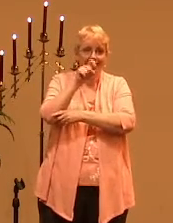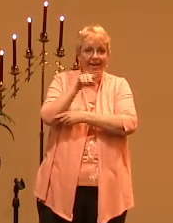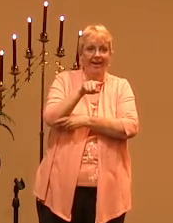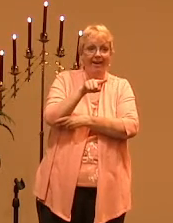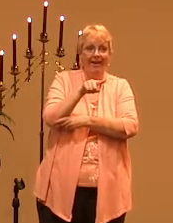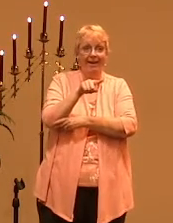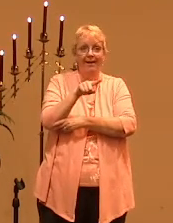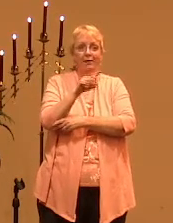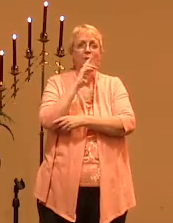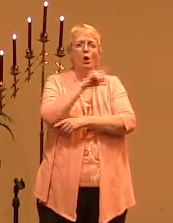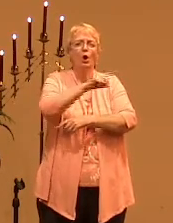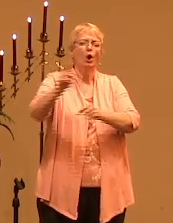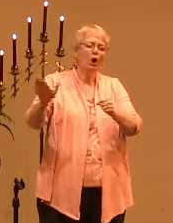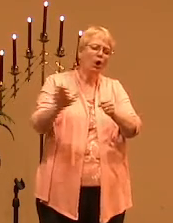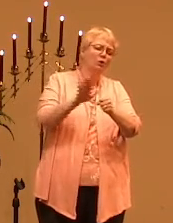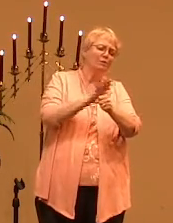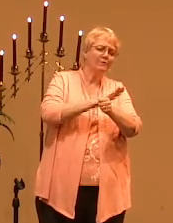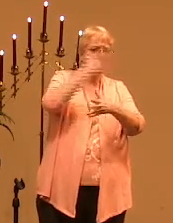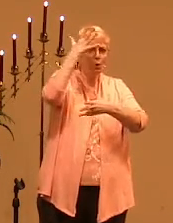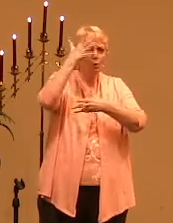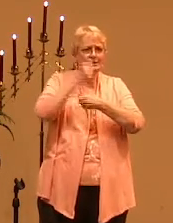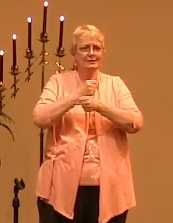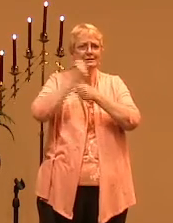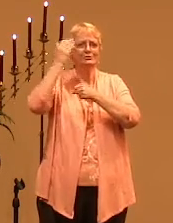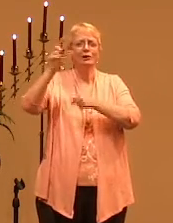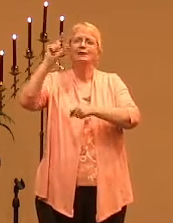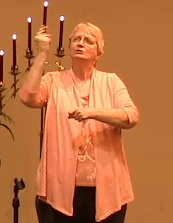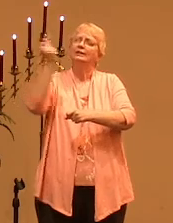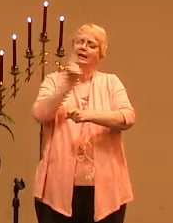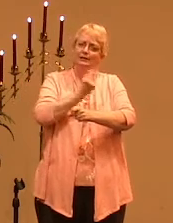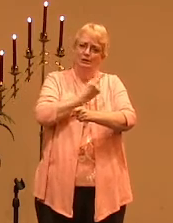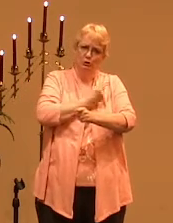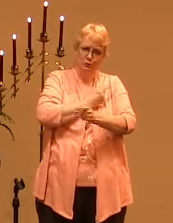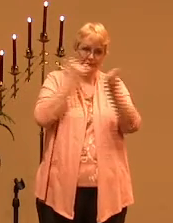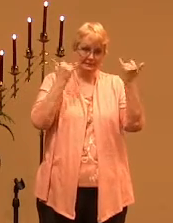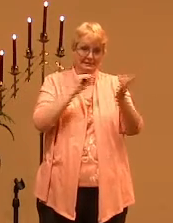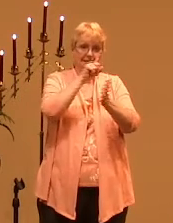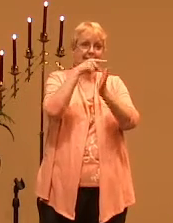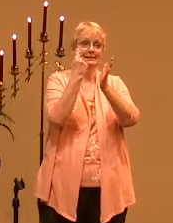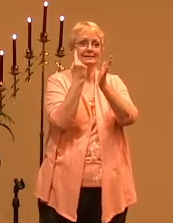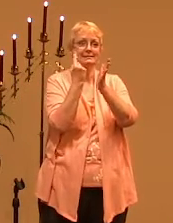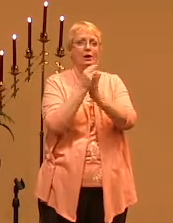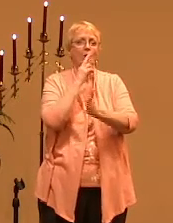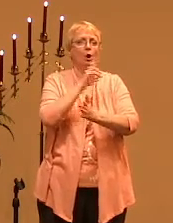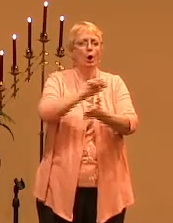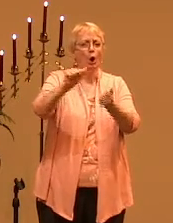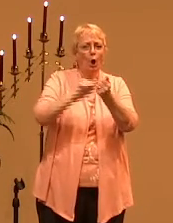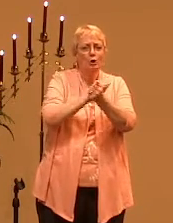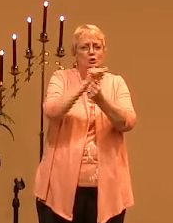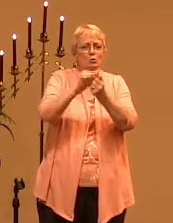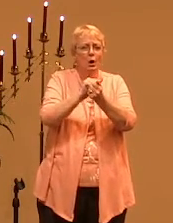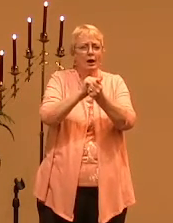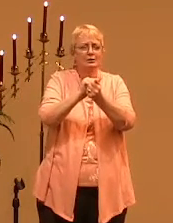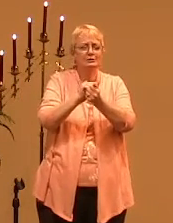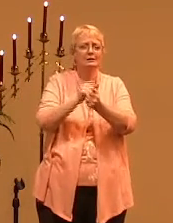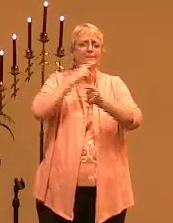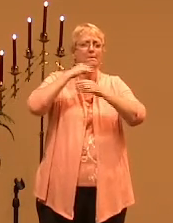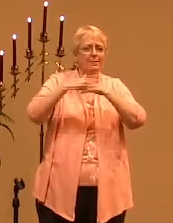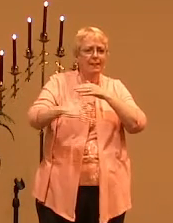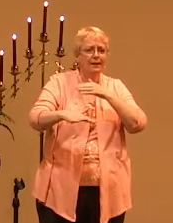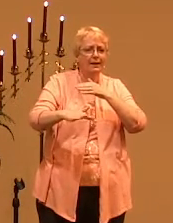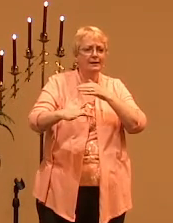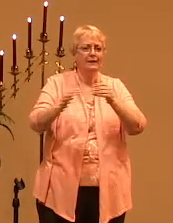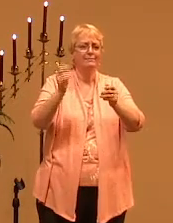the Lamb? Are you fully trusting in his grace this hour? Are you washed in